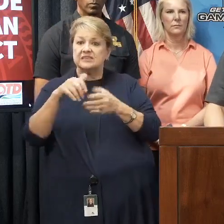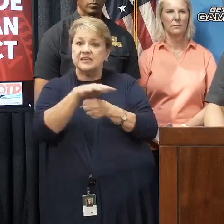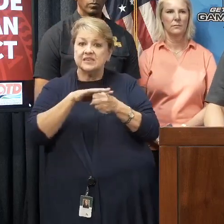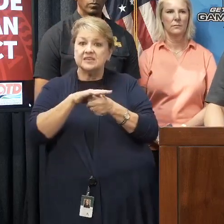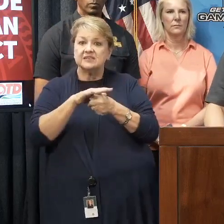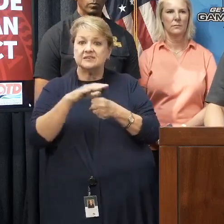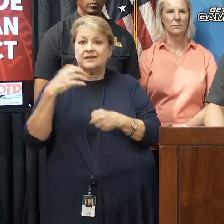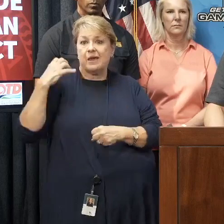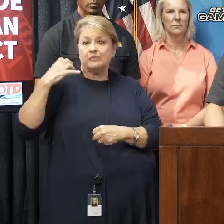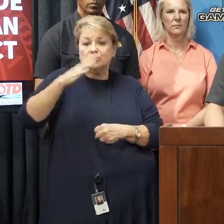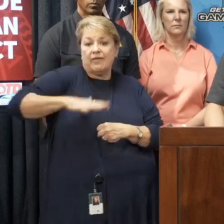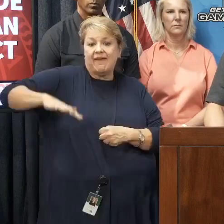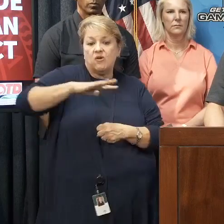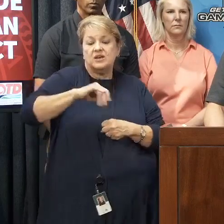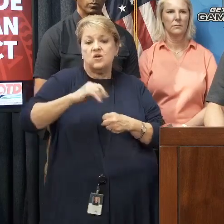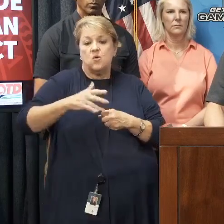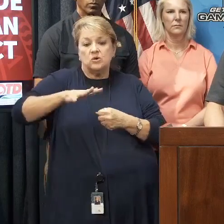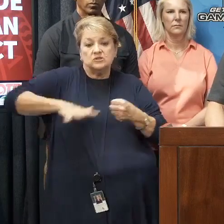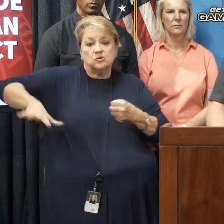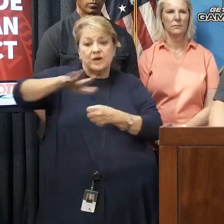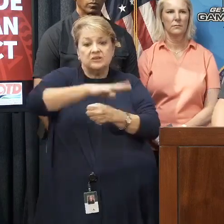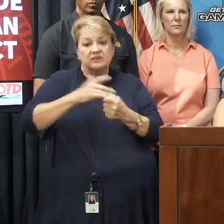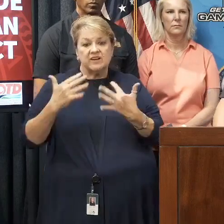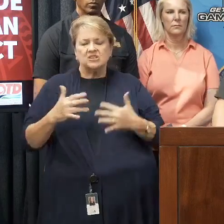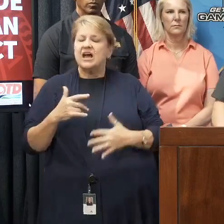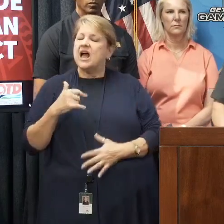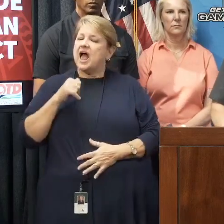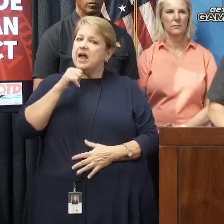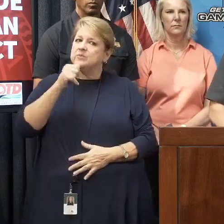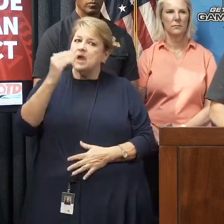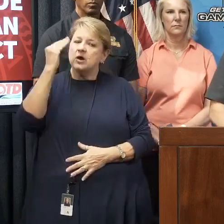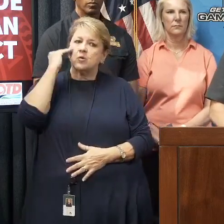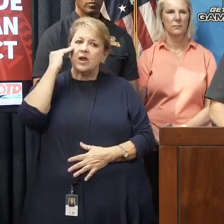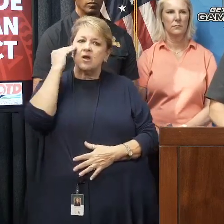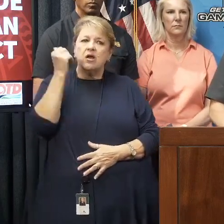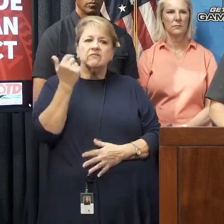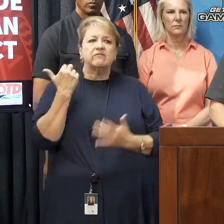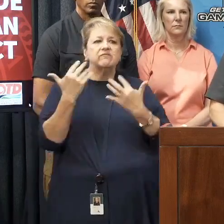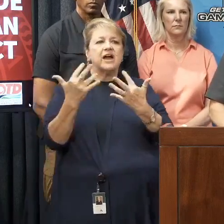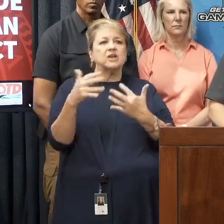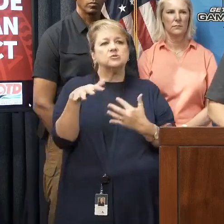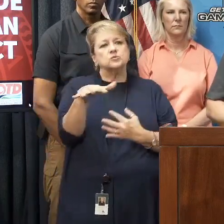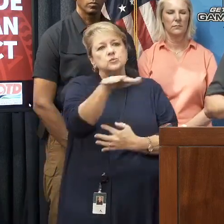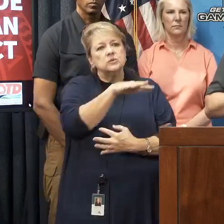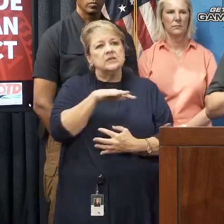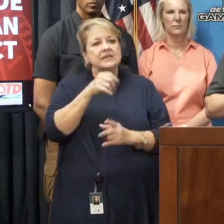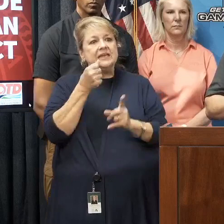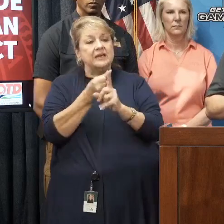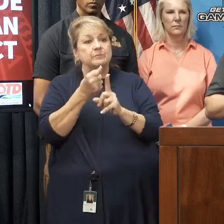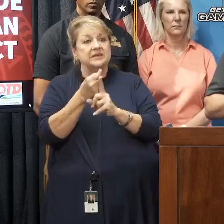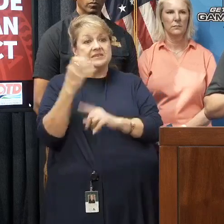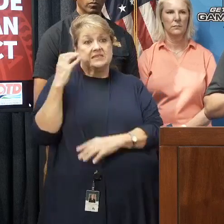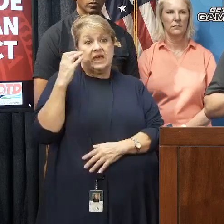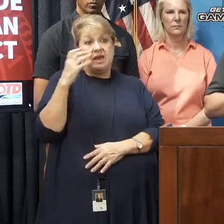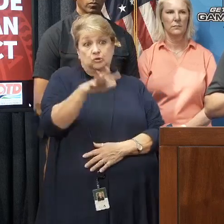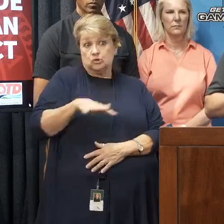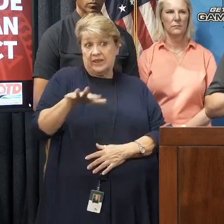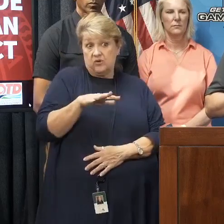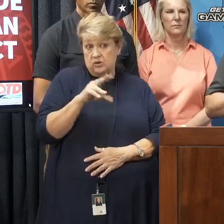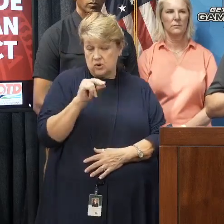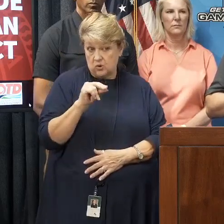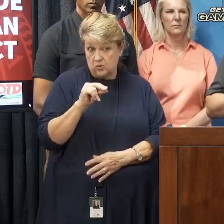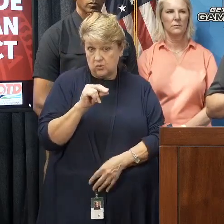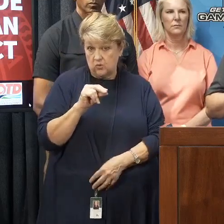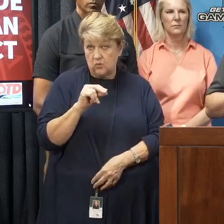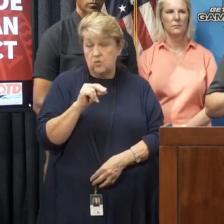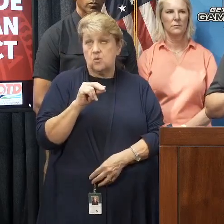parishes that directly impact our area? I'm not aware of wildfires impacting the capital area. There